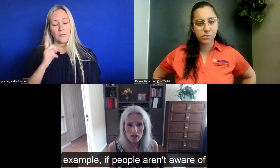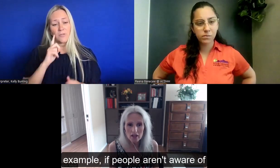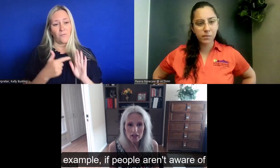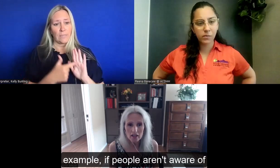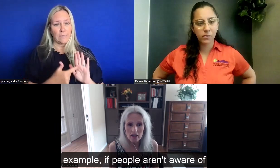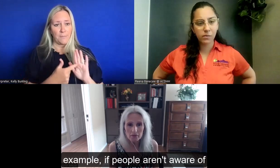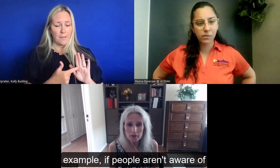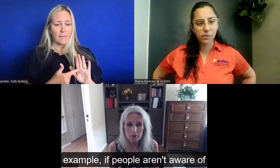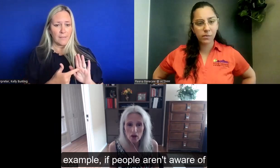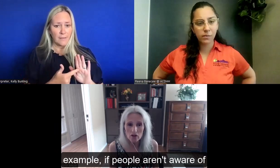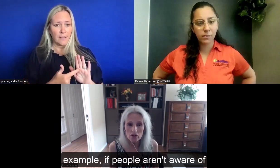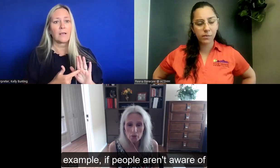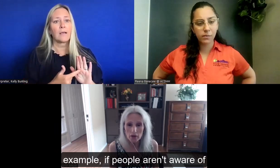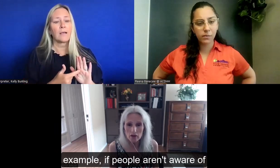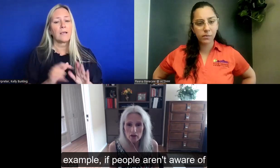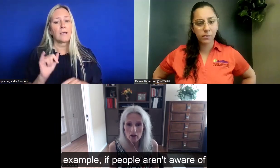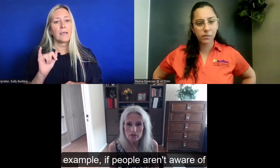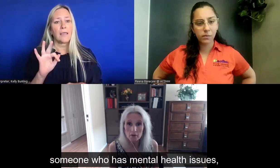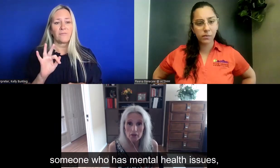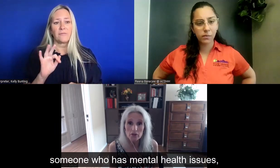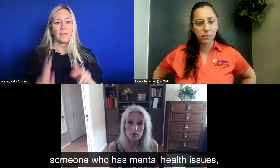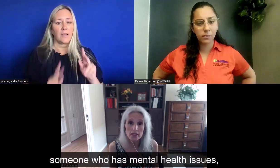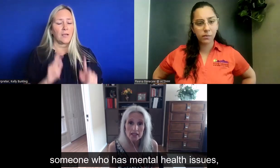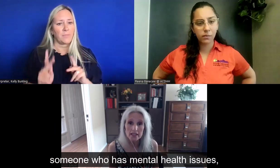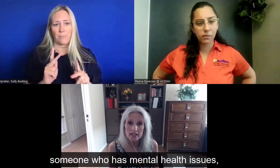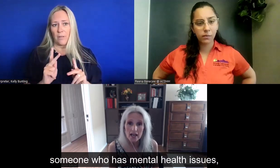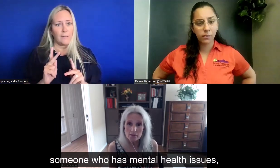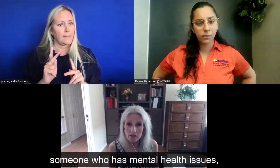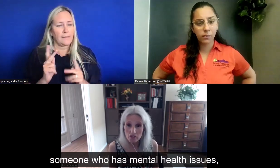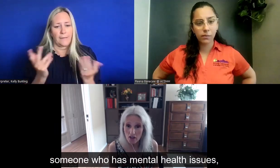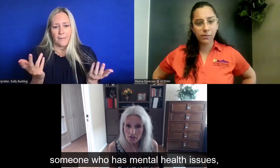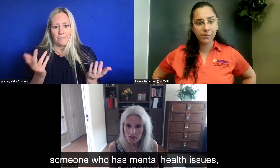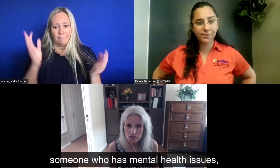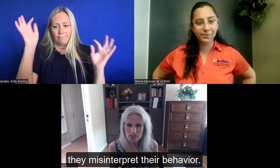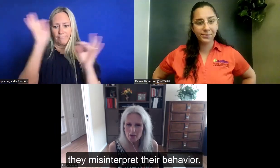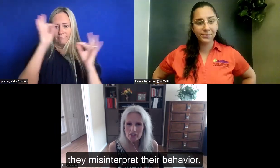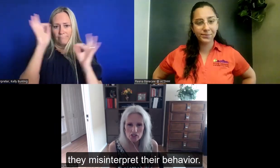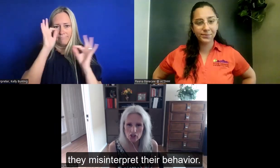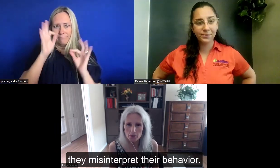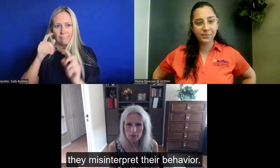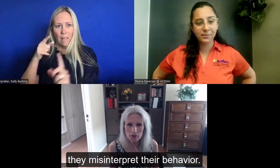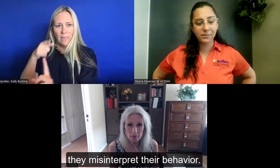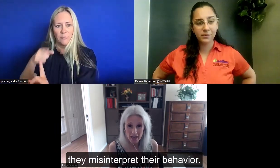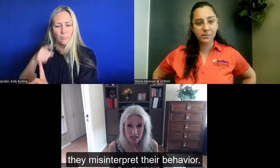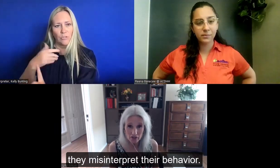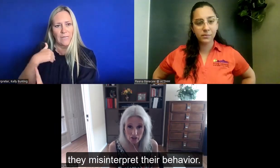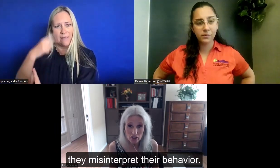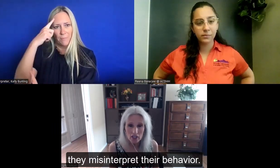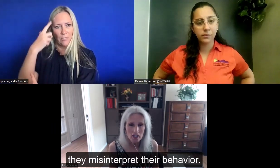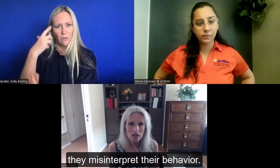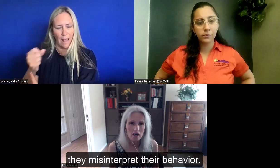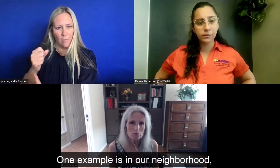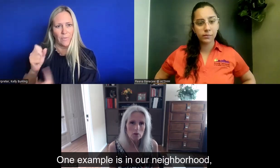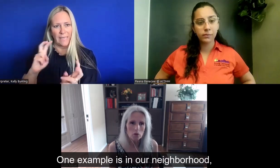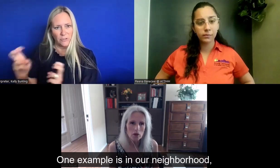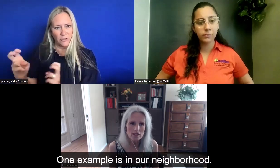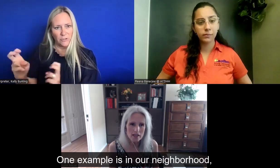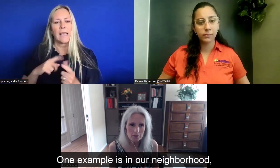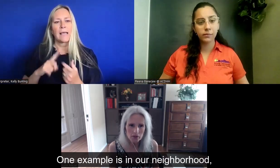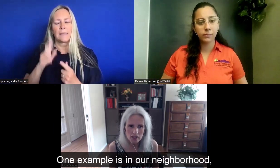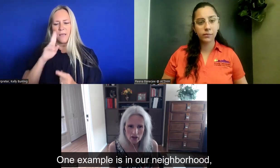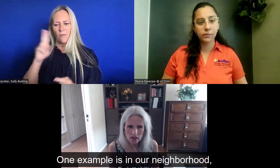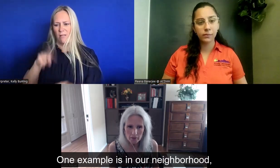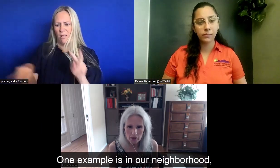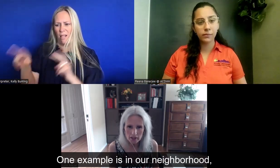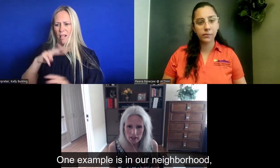example, if people aren't aware of someone who has mental health issues, they misinterpret their behavior. One